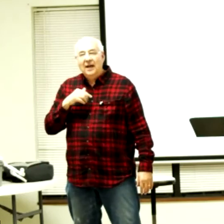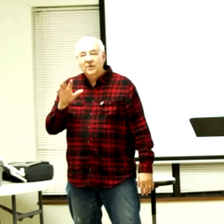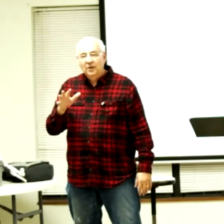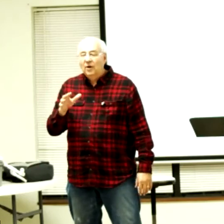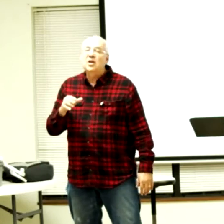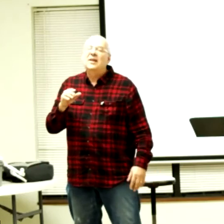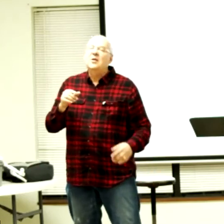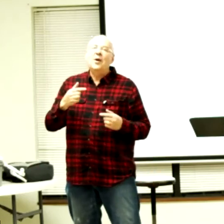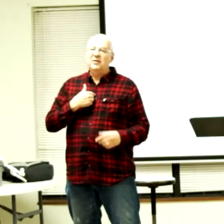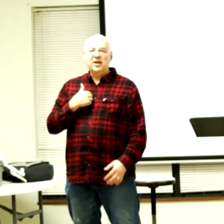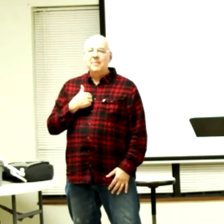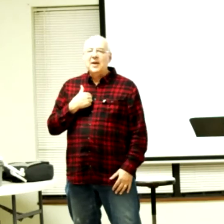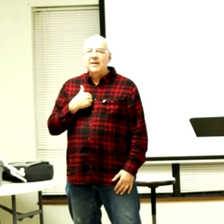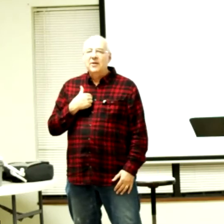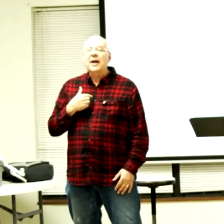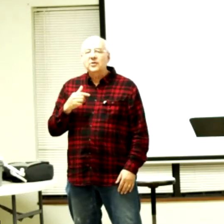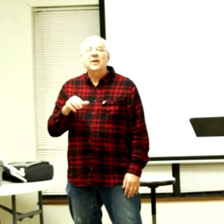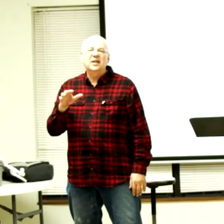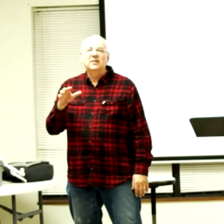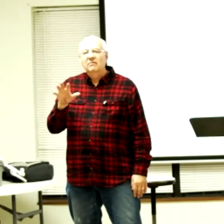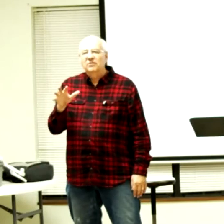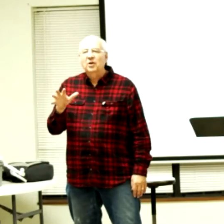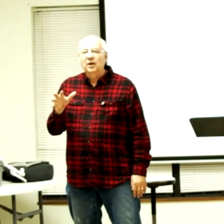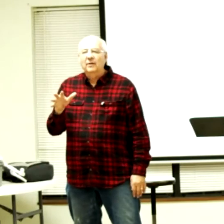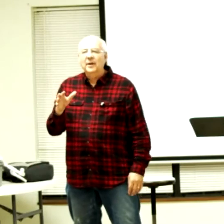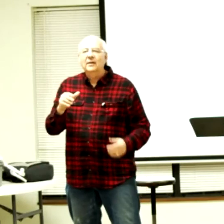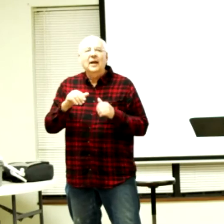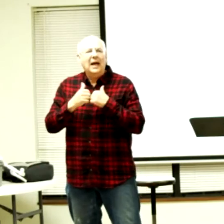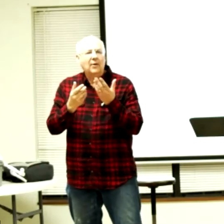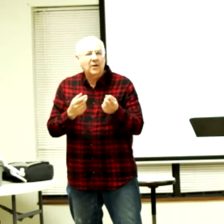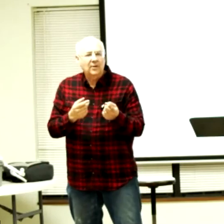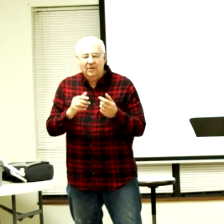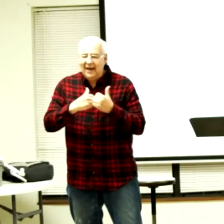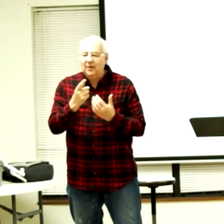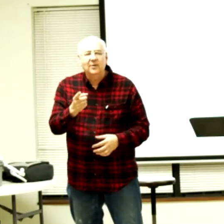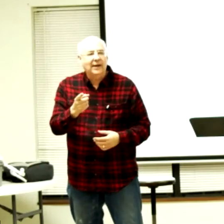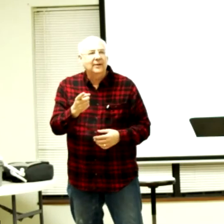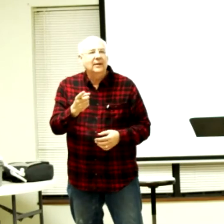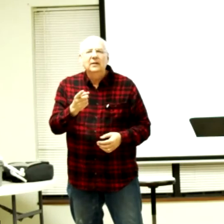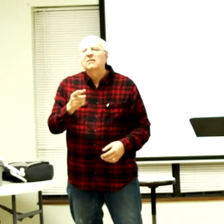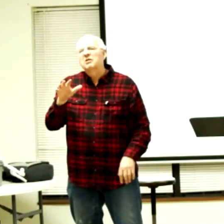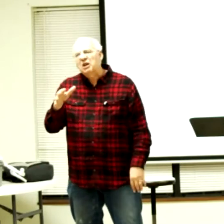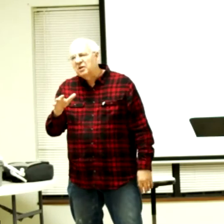I'm so, or you don't have to say me. Your answering is so. I mean, how are you, or how are you, rather?